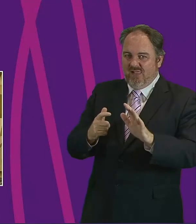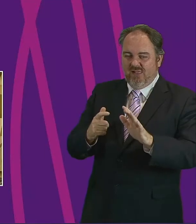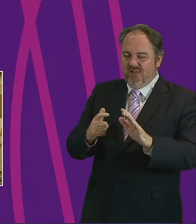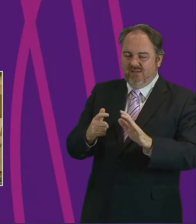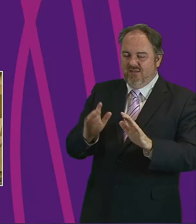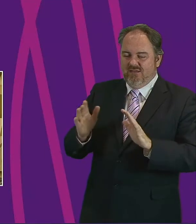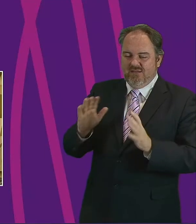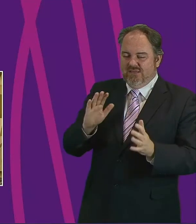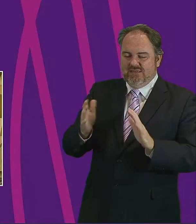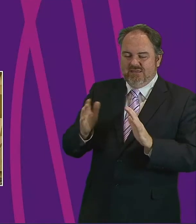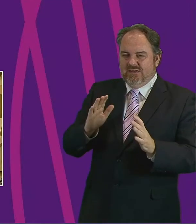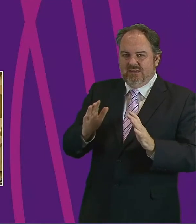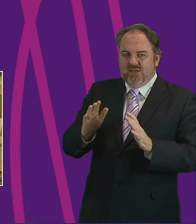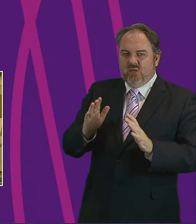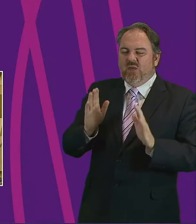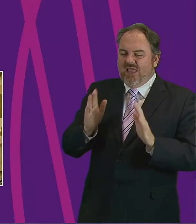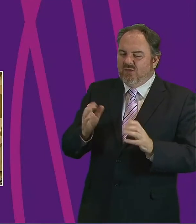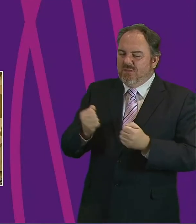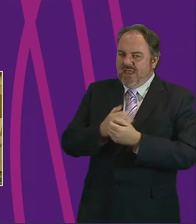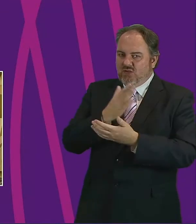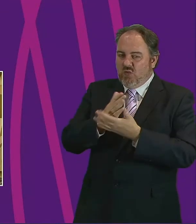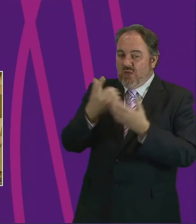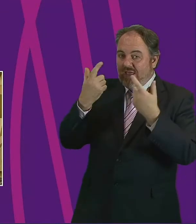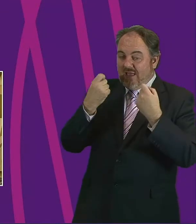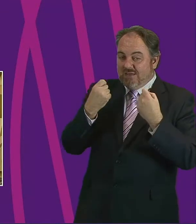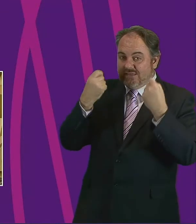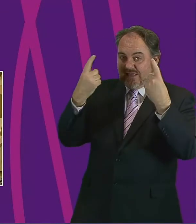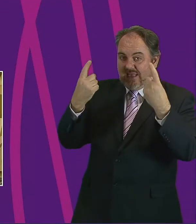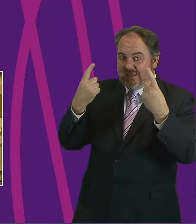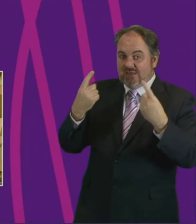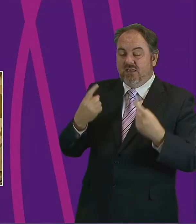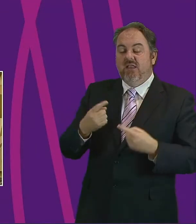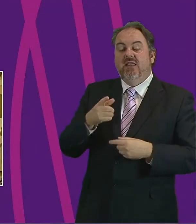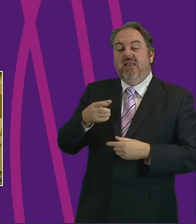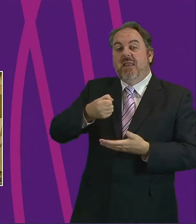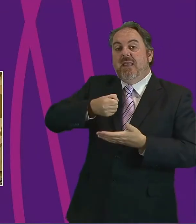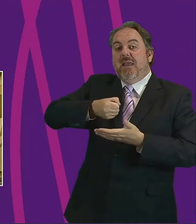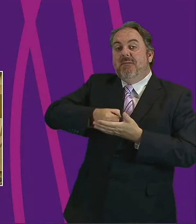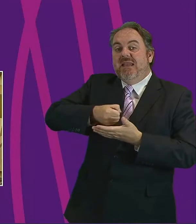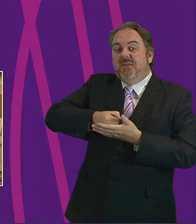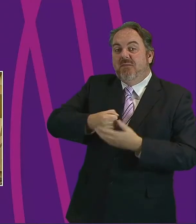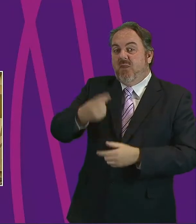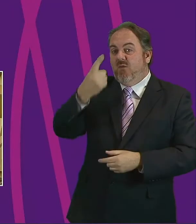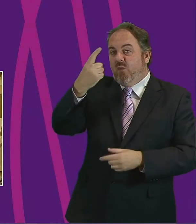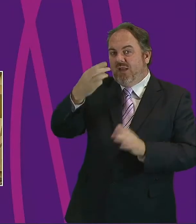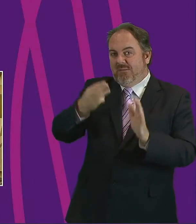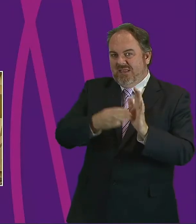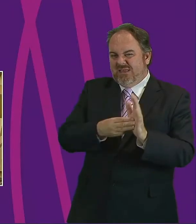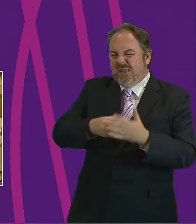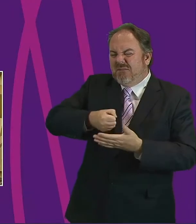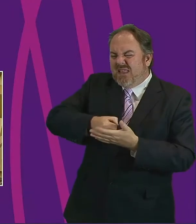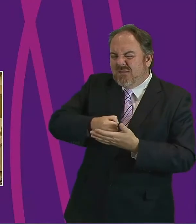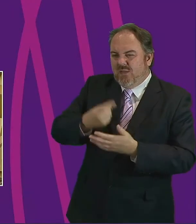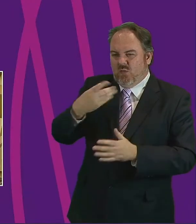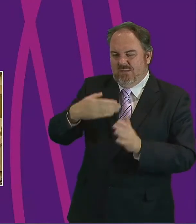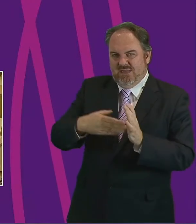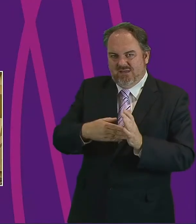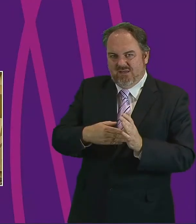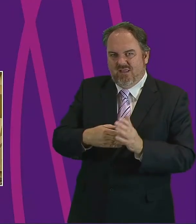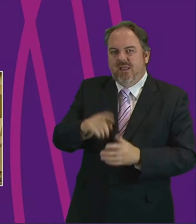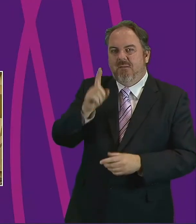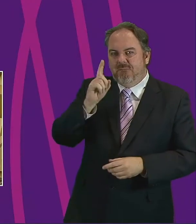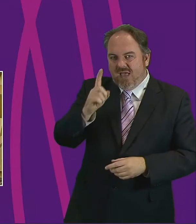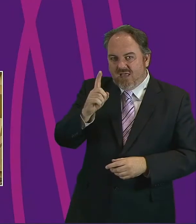mischaracterise what the WHO is saying. The WHO says a minimum of 1 metre, but it's also very clear that there is a continuum of